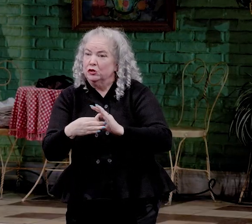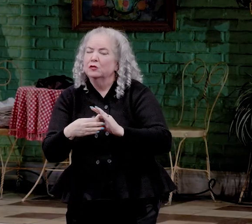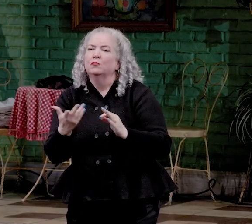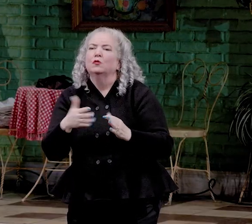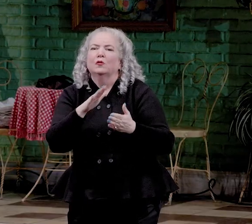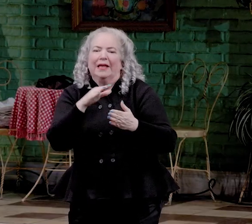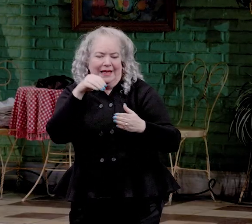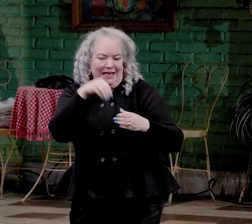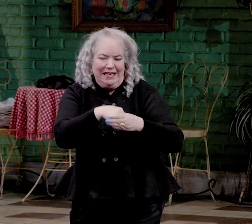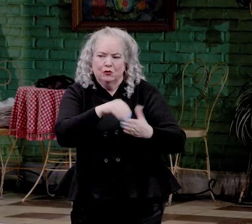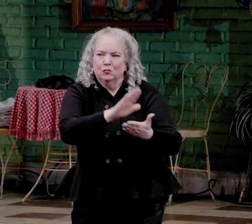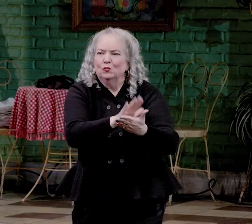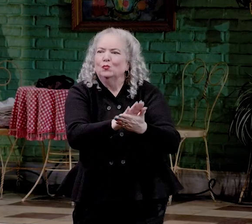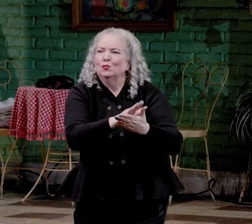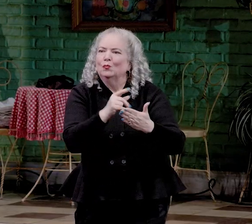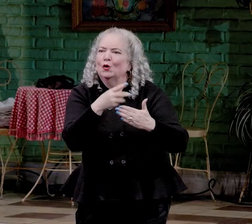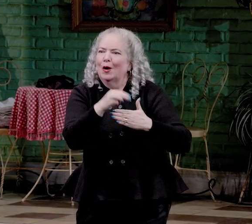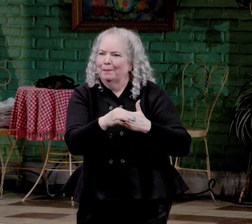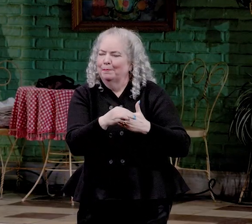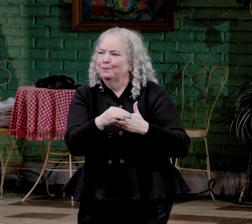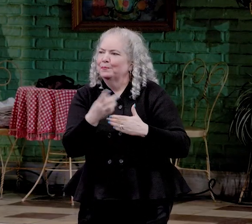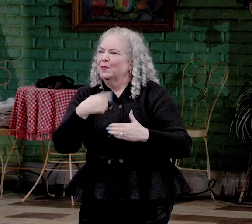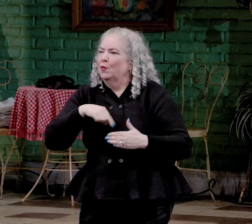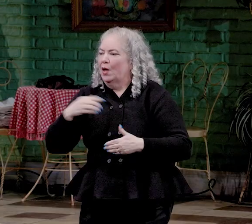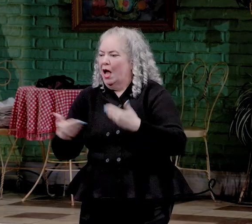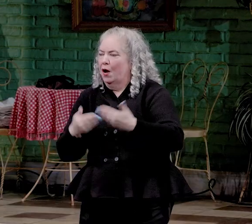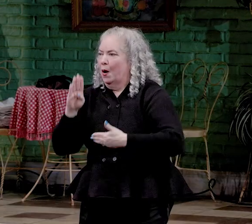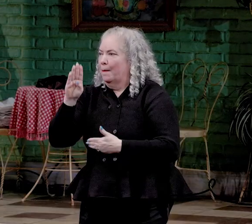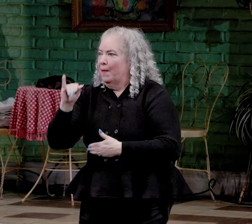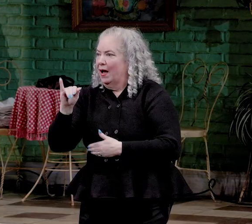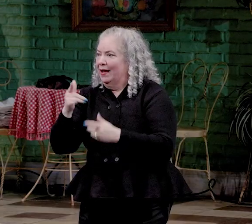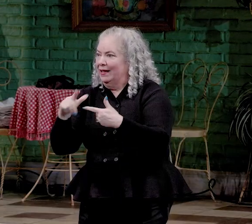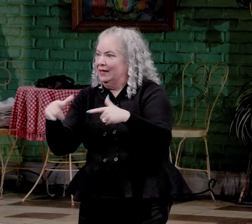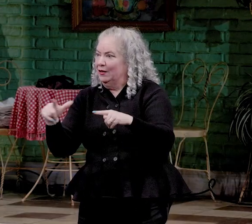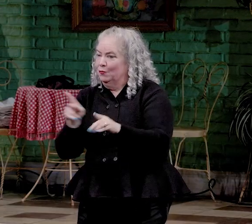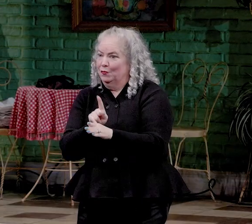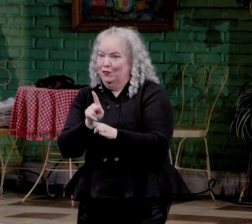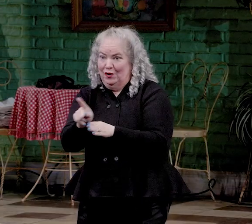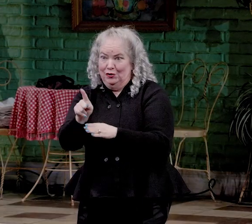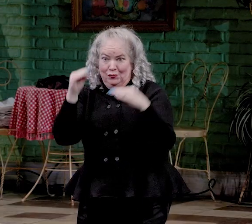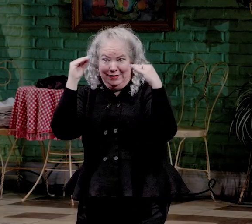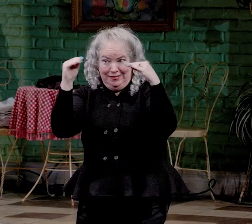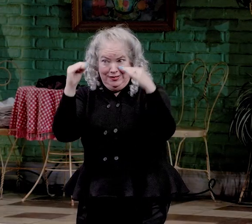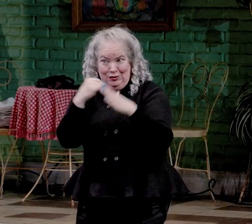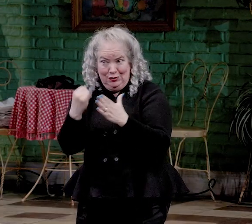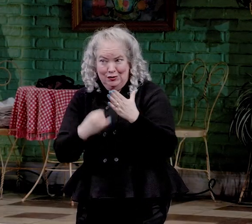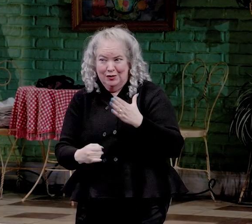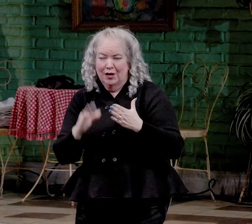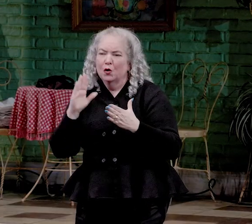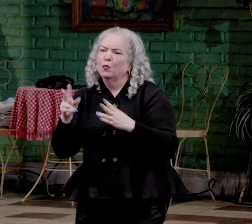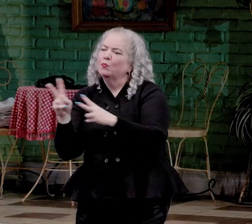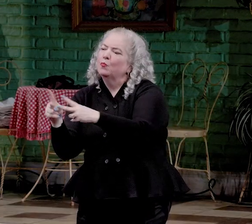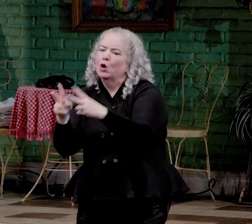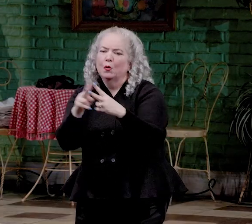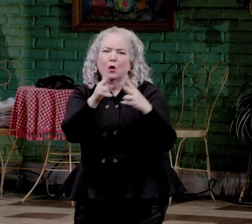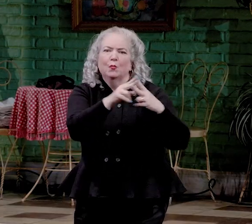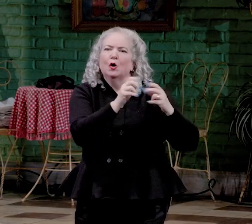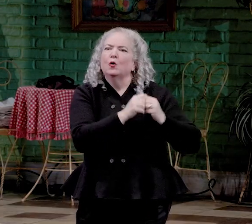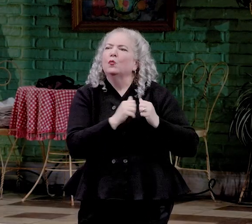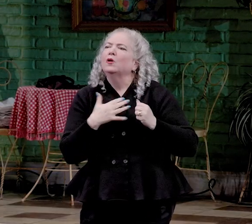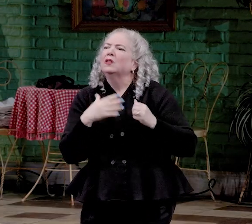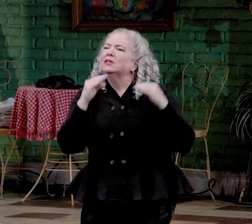theater programs, while we hire bilingual professional teaching artists that will partner with teachers